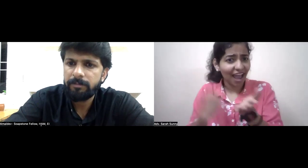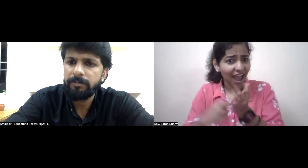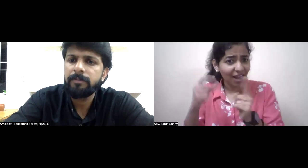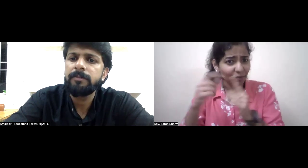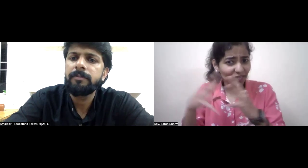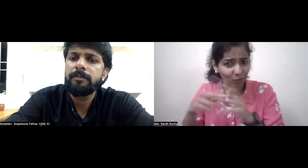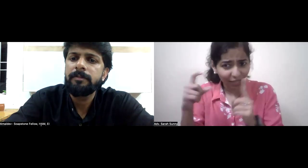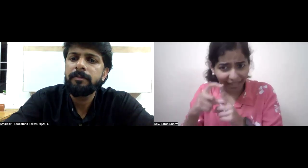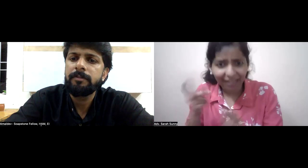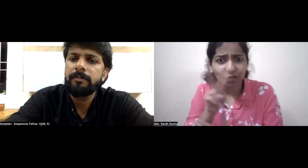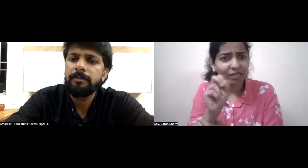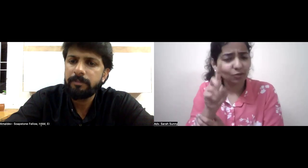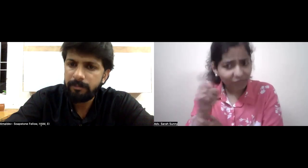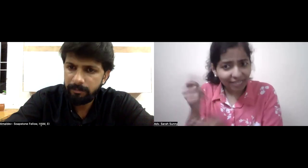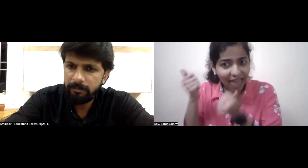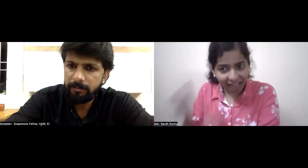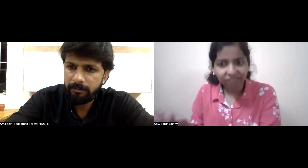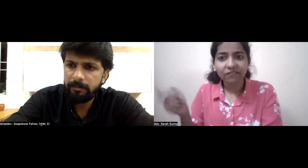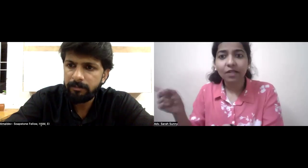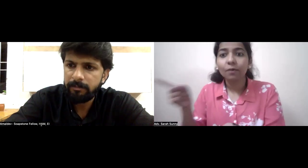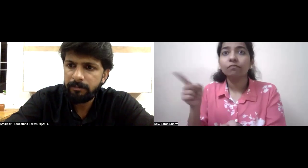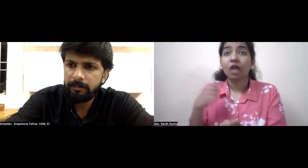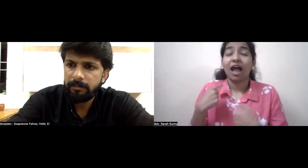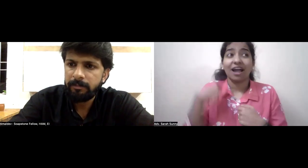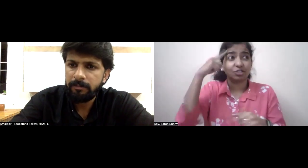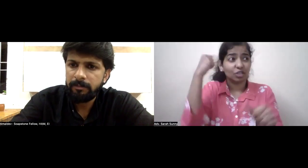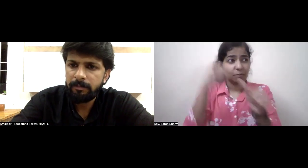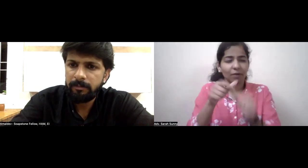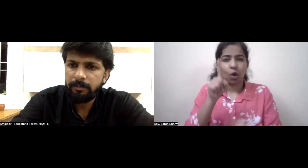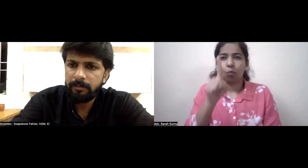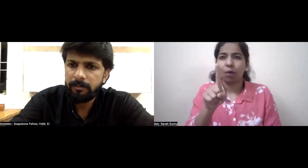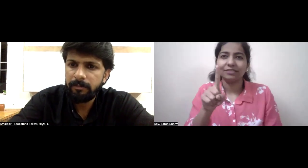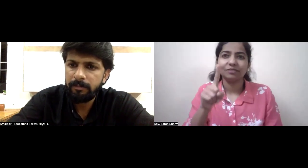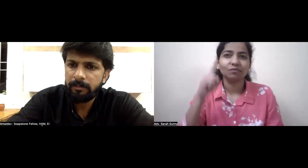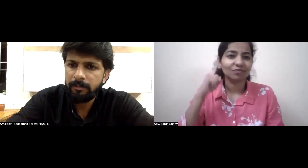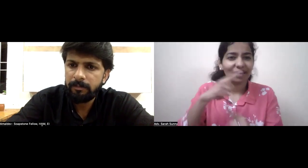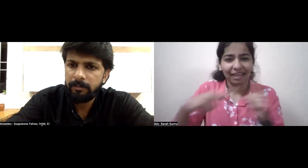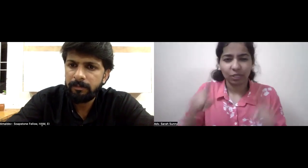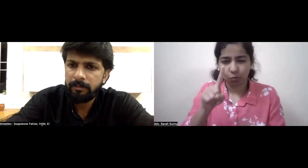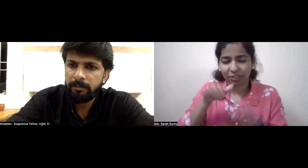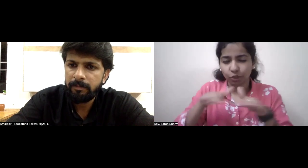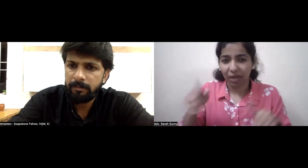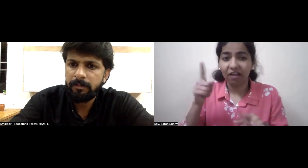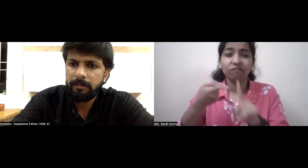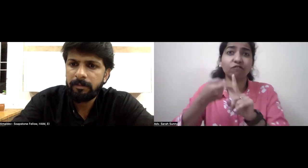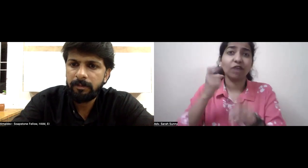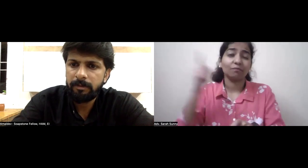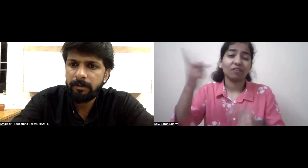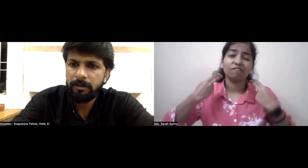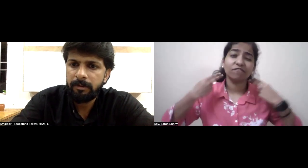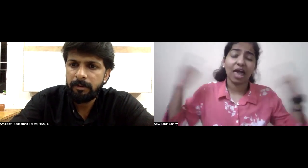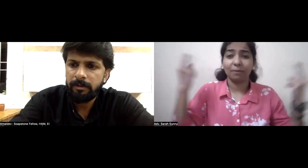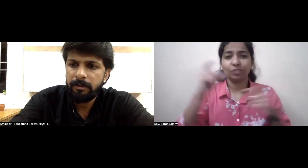communication environment given. But as per RPWD Act, there is supposed to